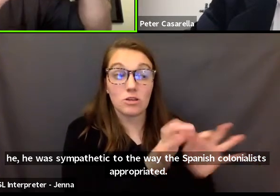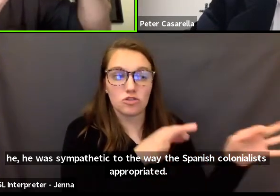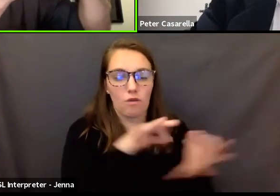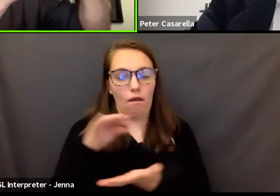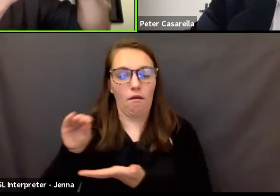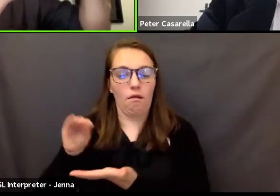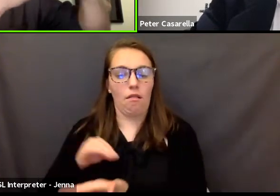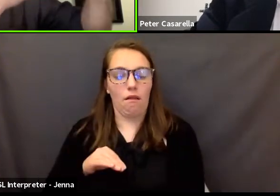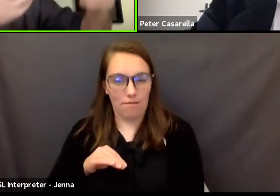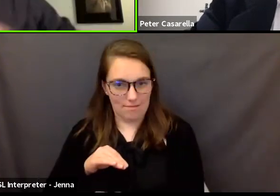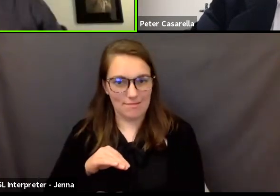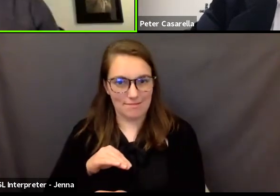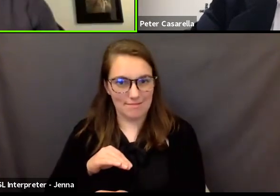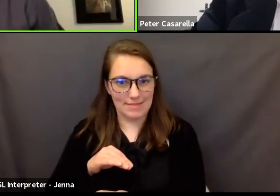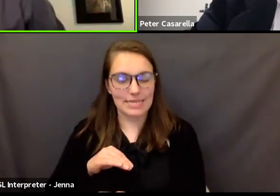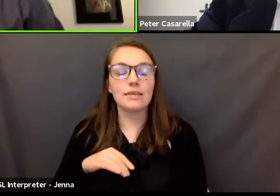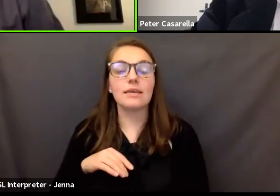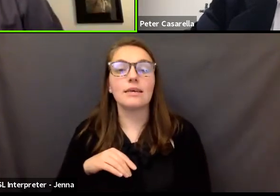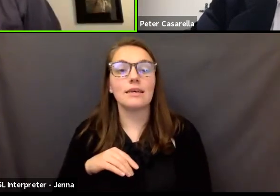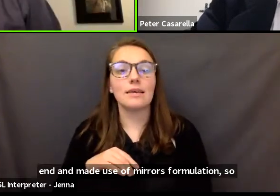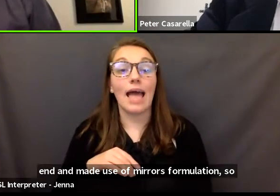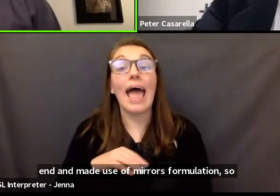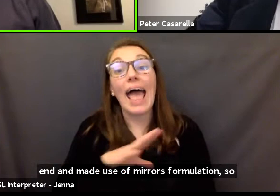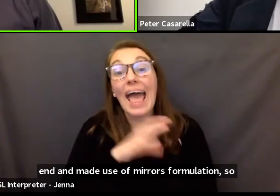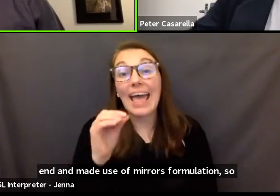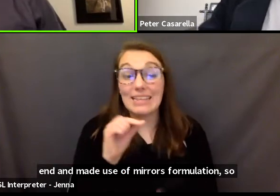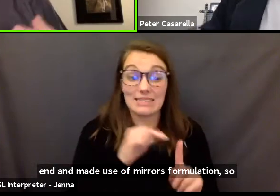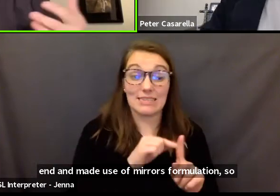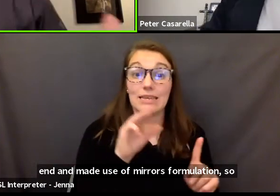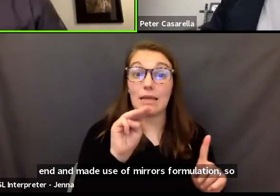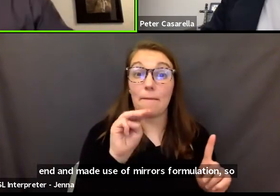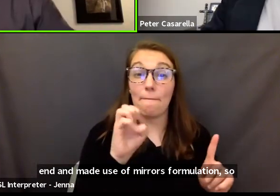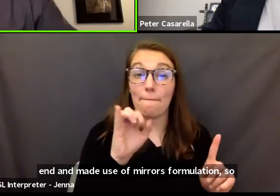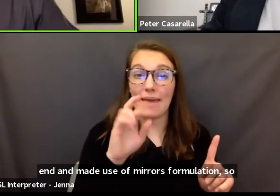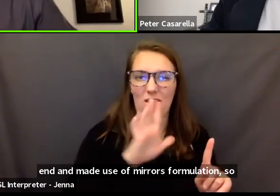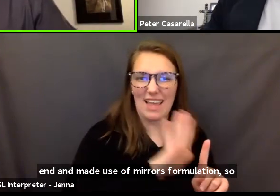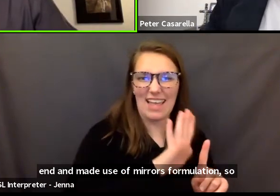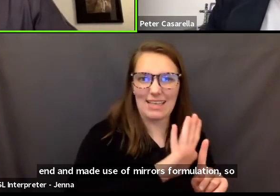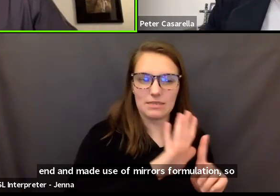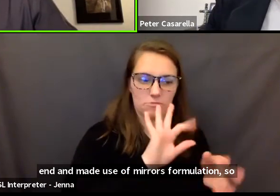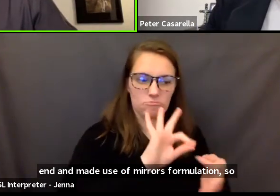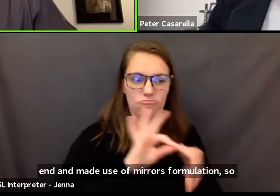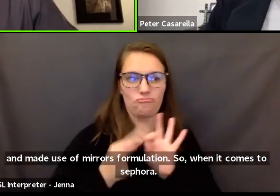and made use of Mir's formulation. So when it comes to Sepulveda,